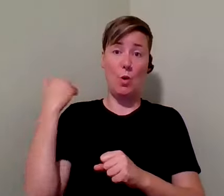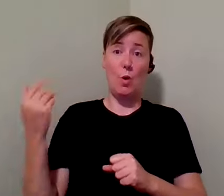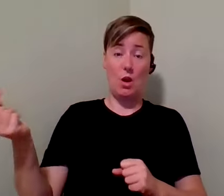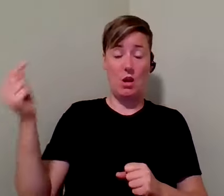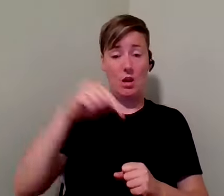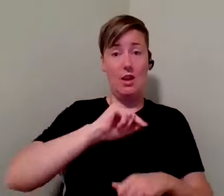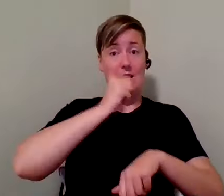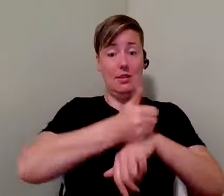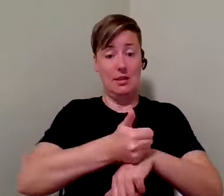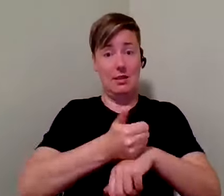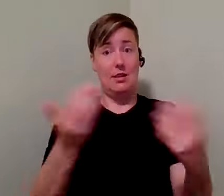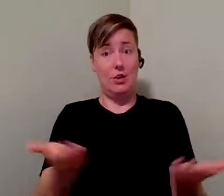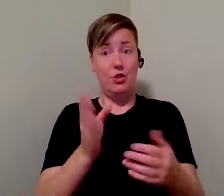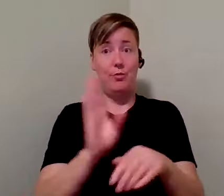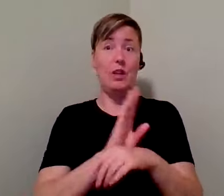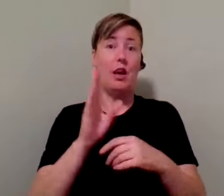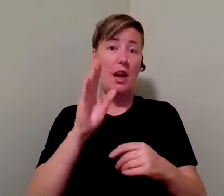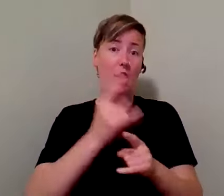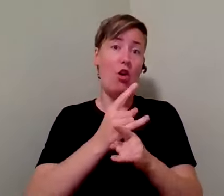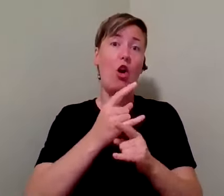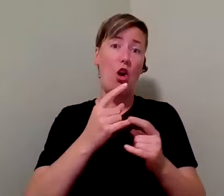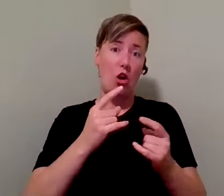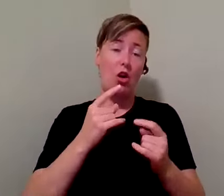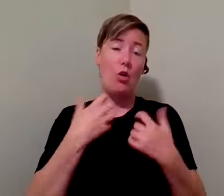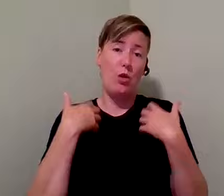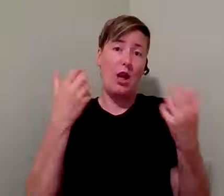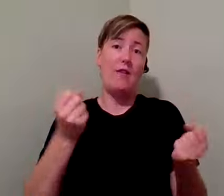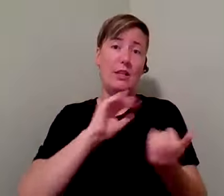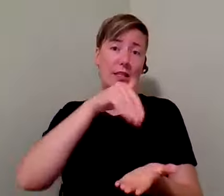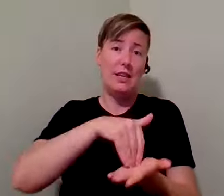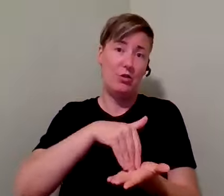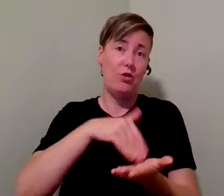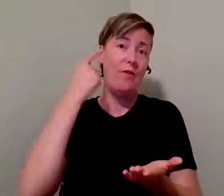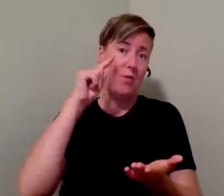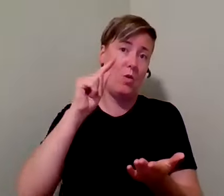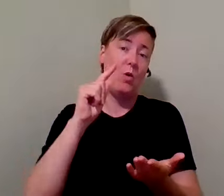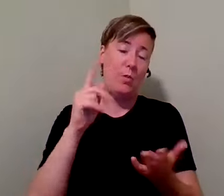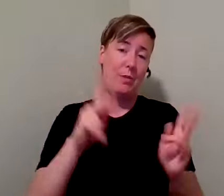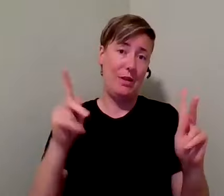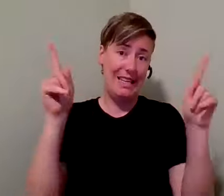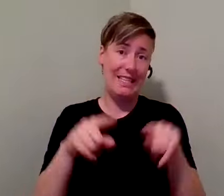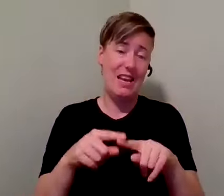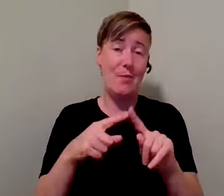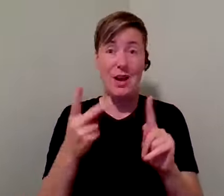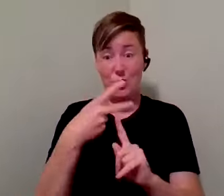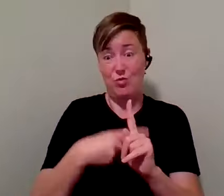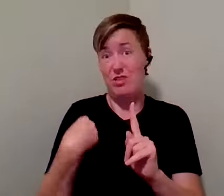close shop on June 30th. So yes, fear of economic insecurity had left me, but it's back